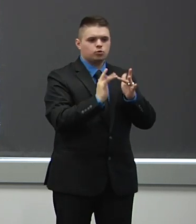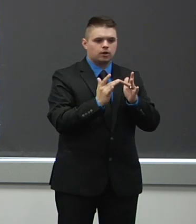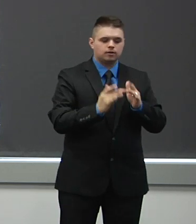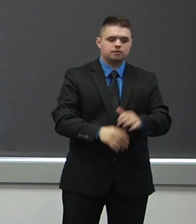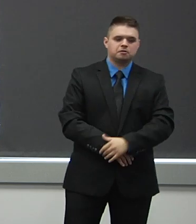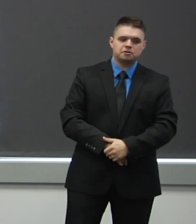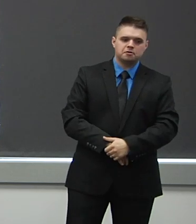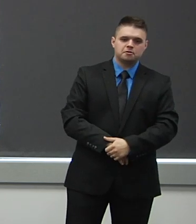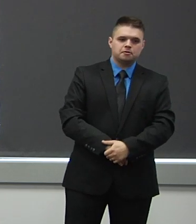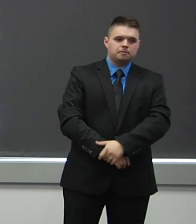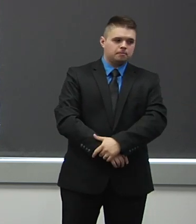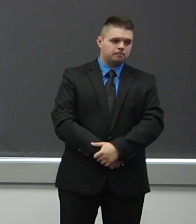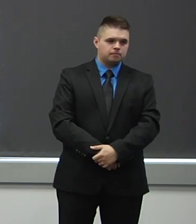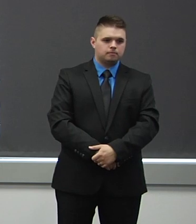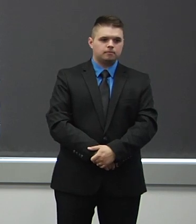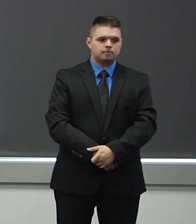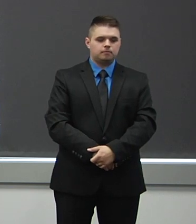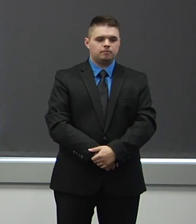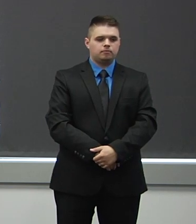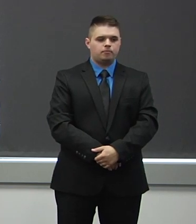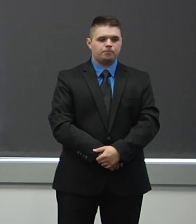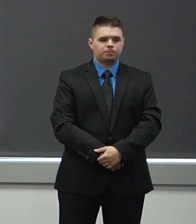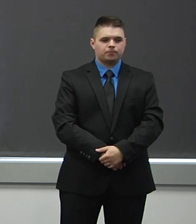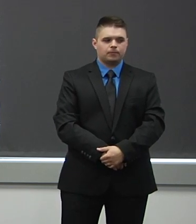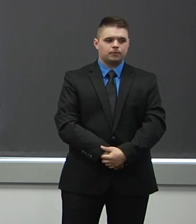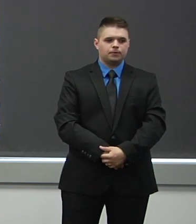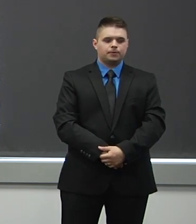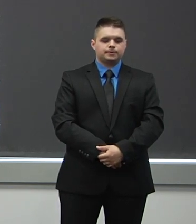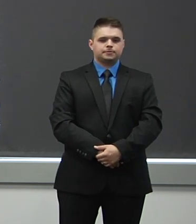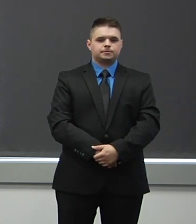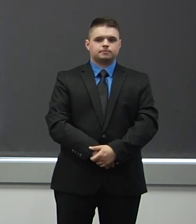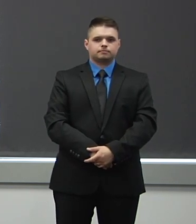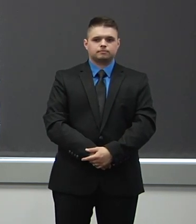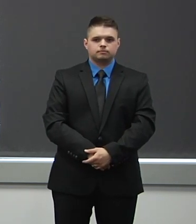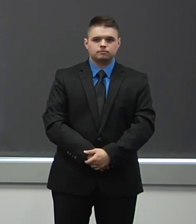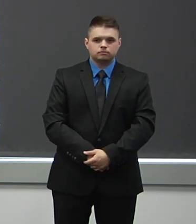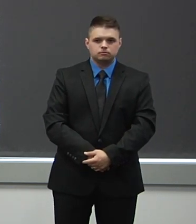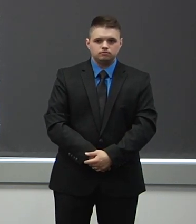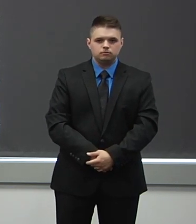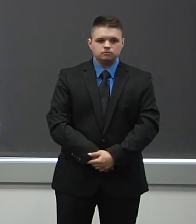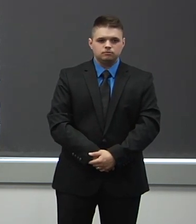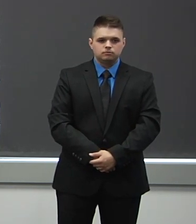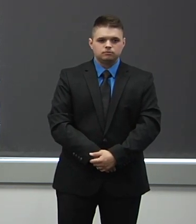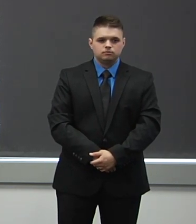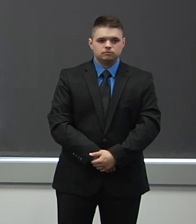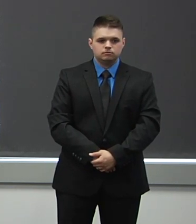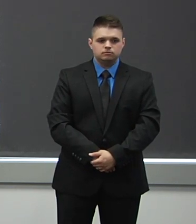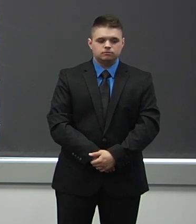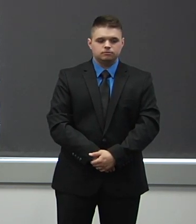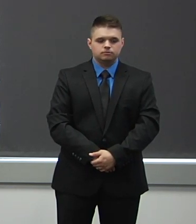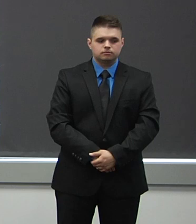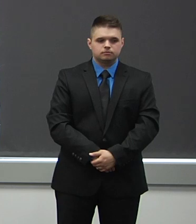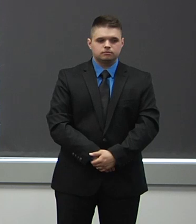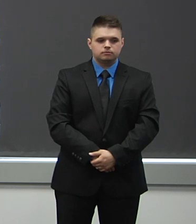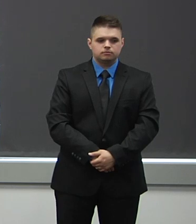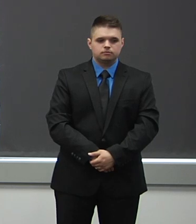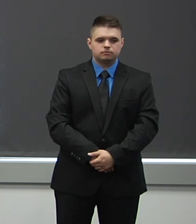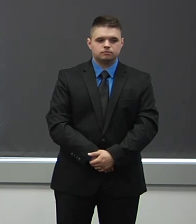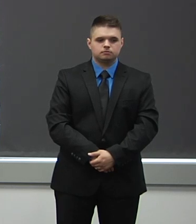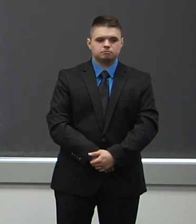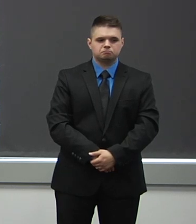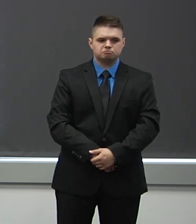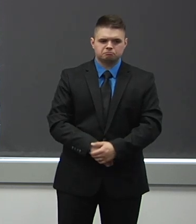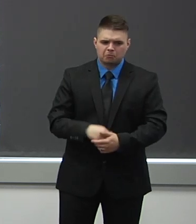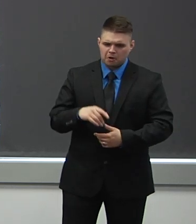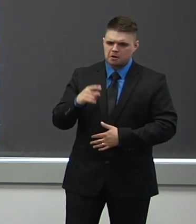Yes, we'll get to them after the questions are done. Just a moment, please. Yes. I'm thinking about the kids who are